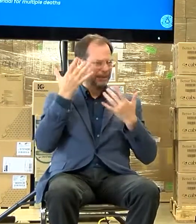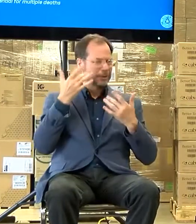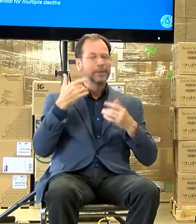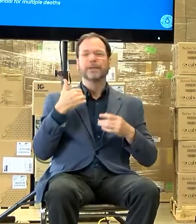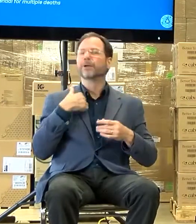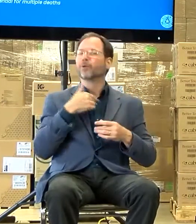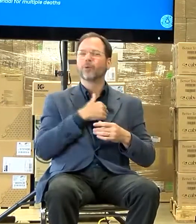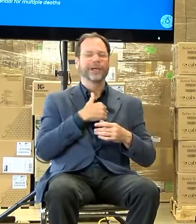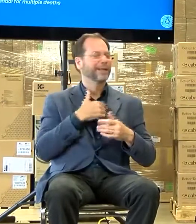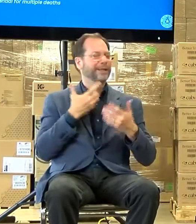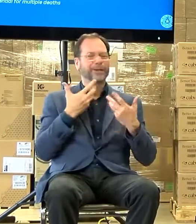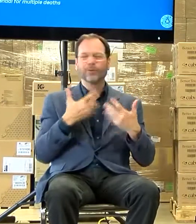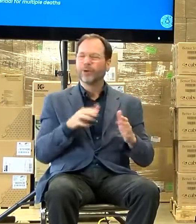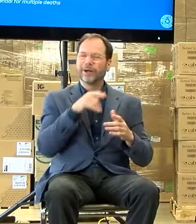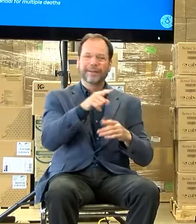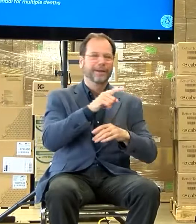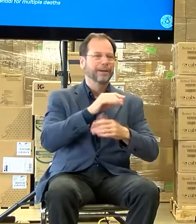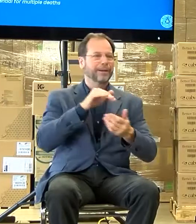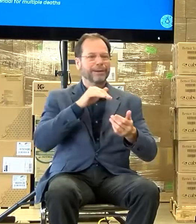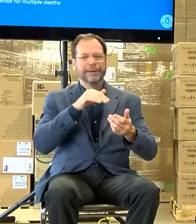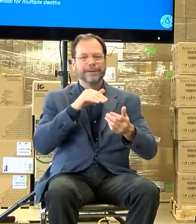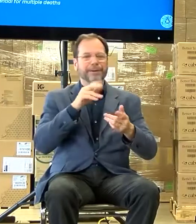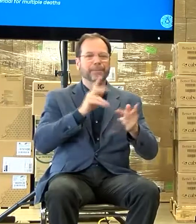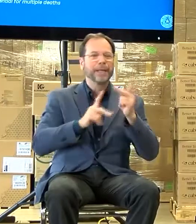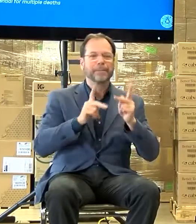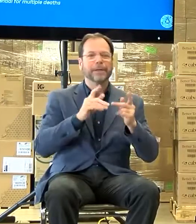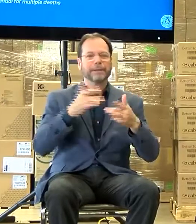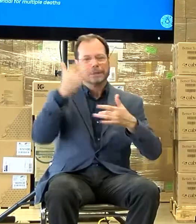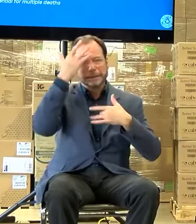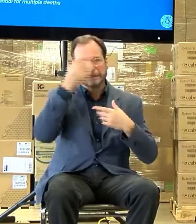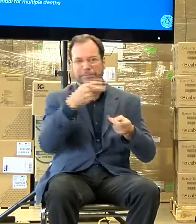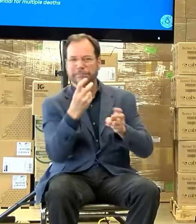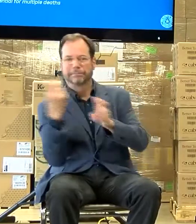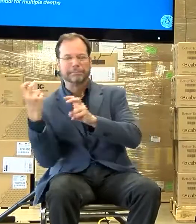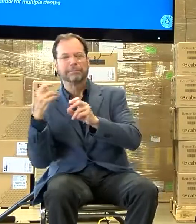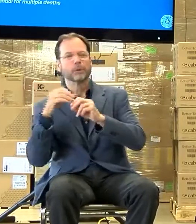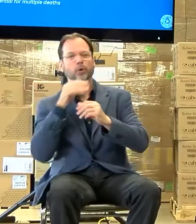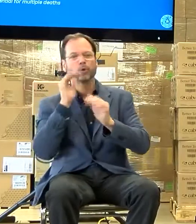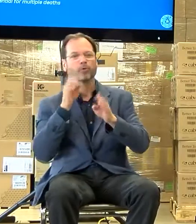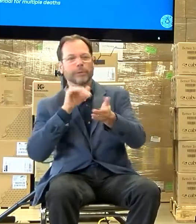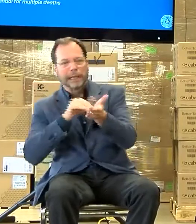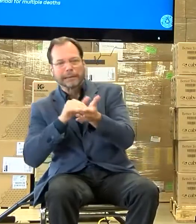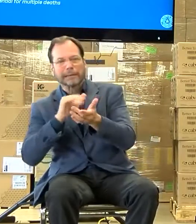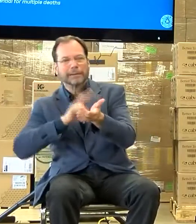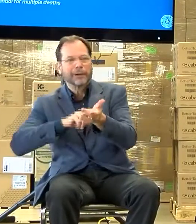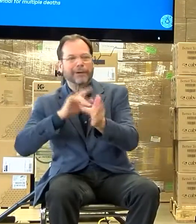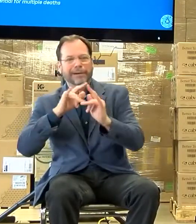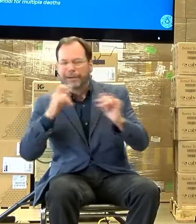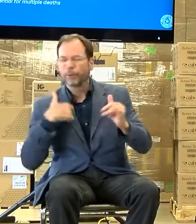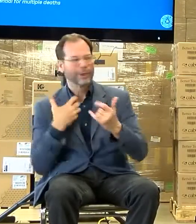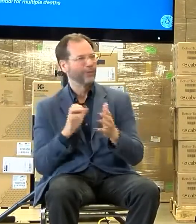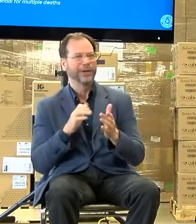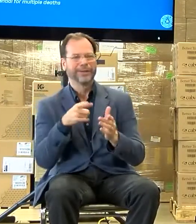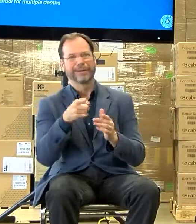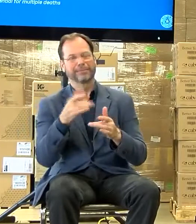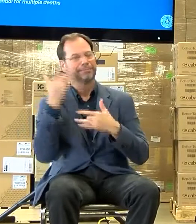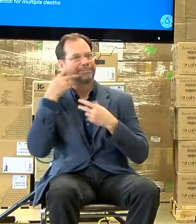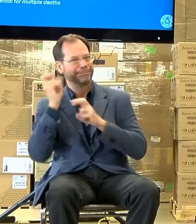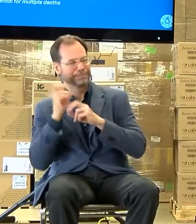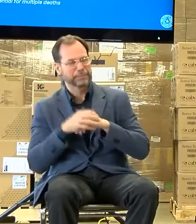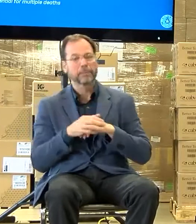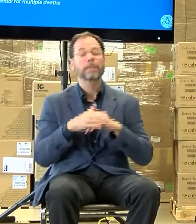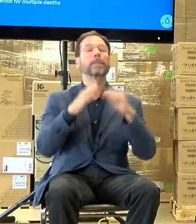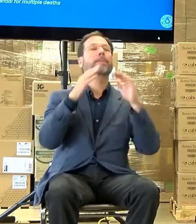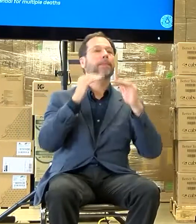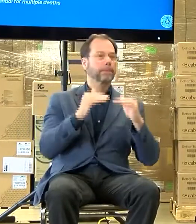did not want to lose hospital capacity due to essentially taking out the healthcare workforce. Also